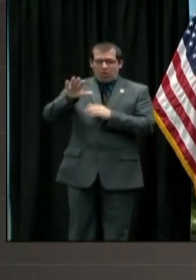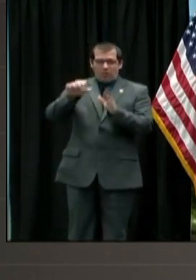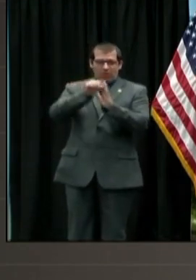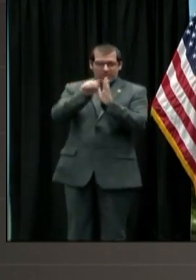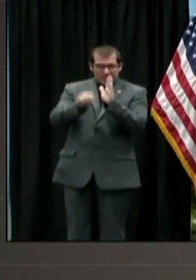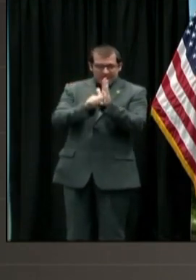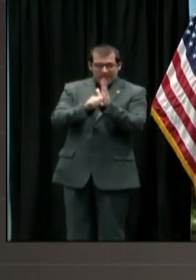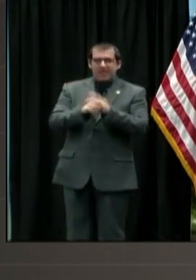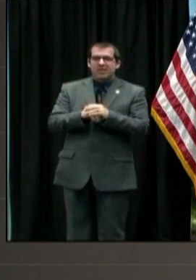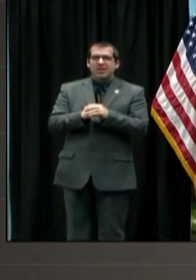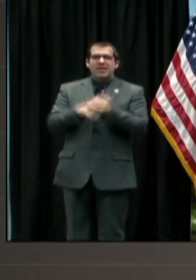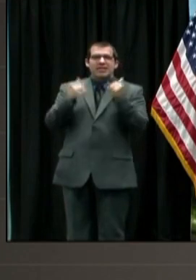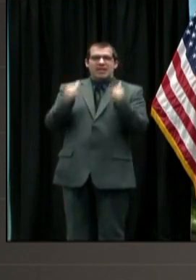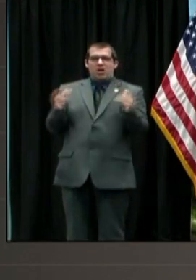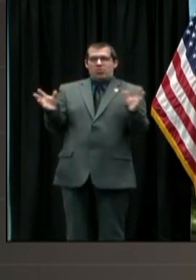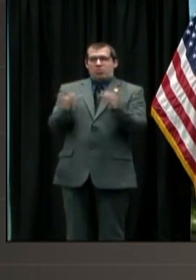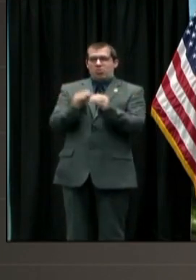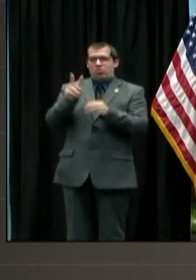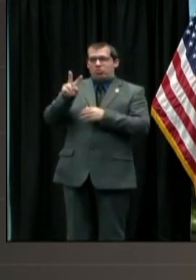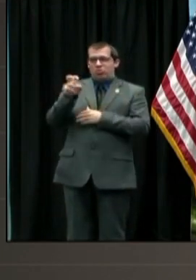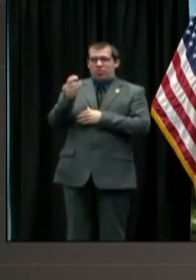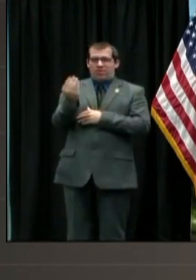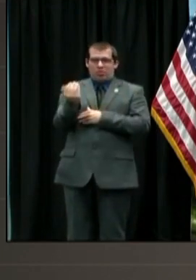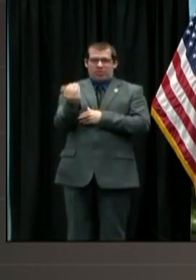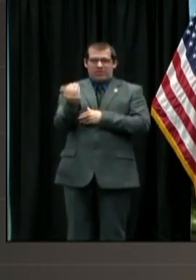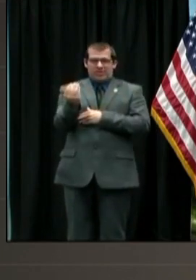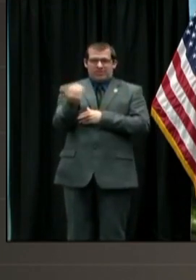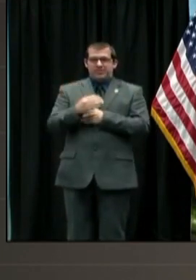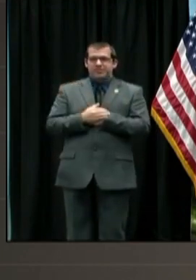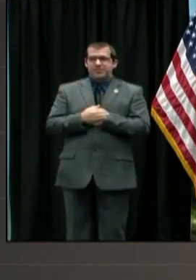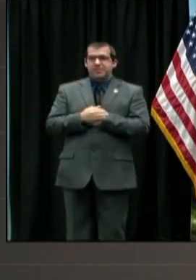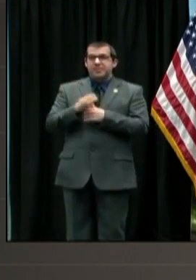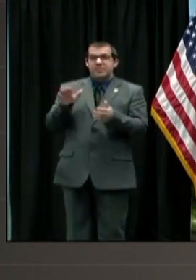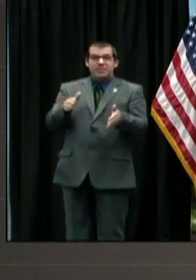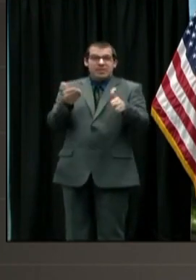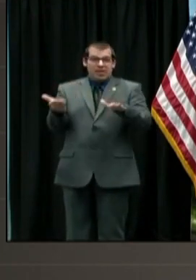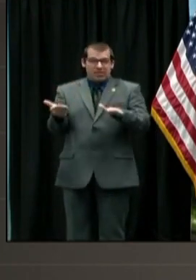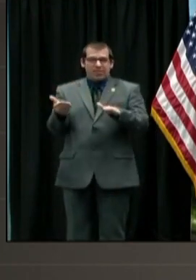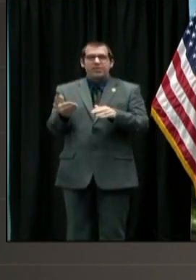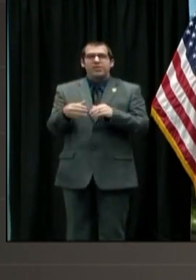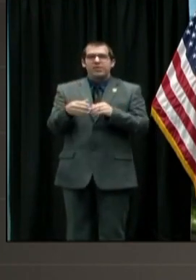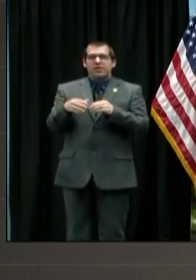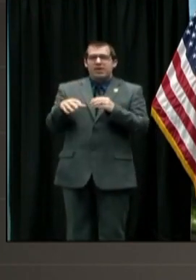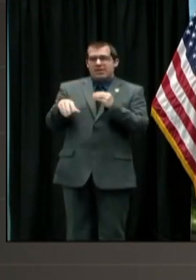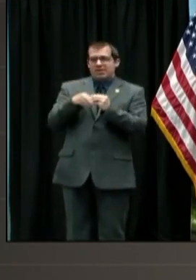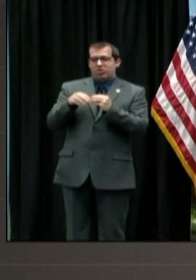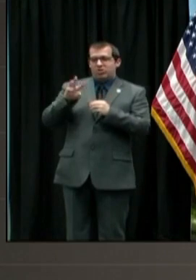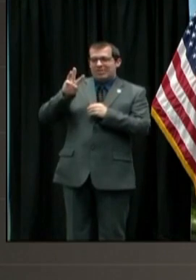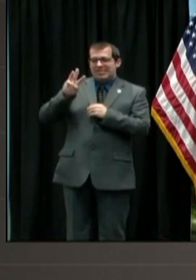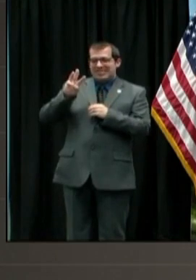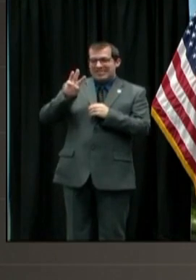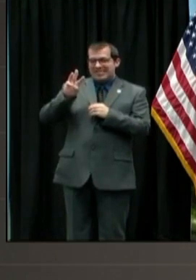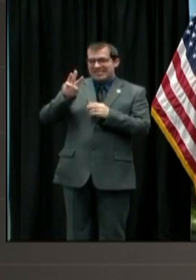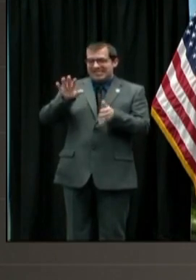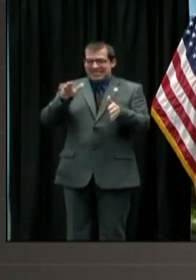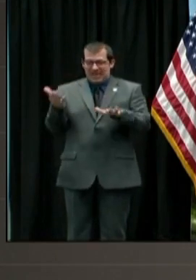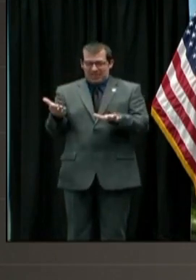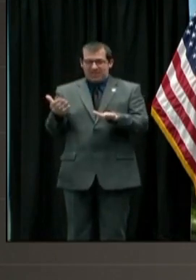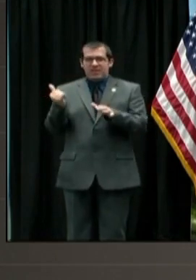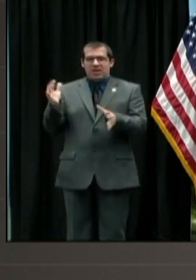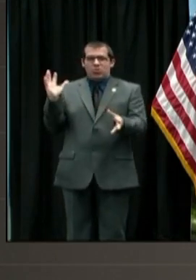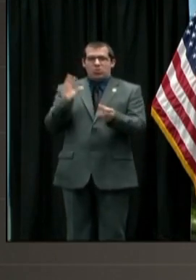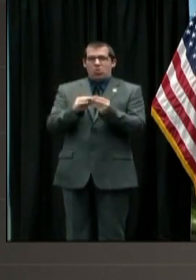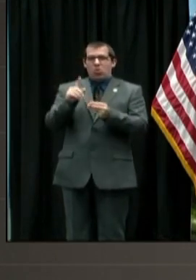state, bringing us to 214. In terms of deaths, an additional 6 deaths brings us